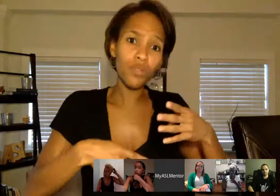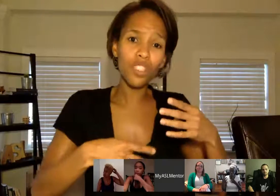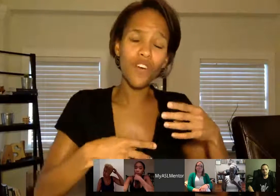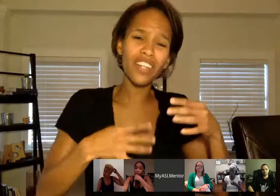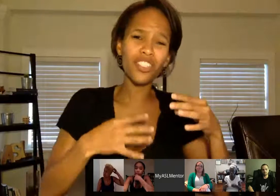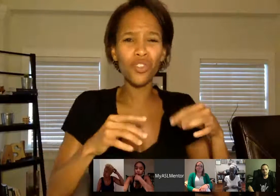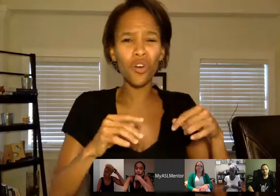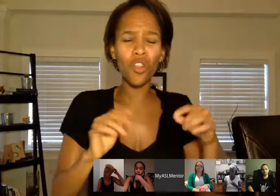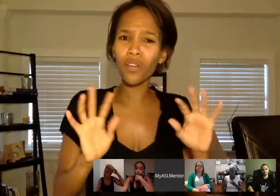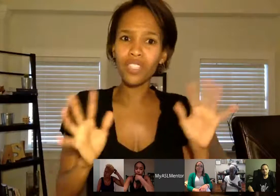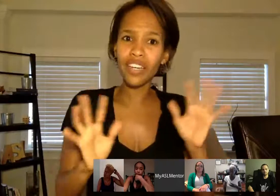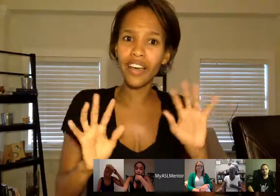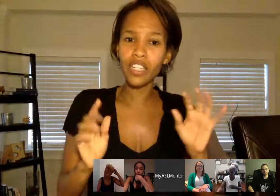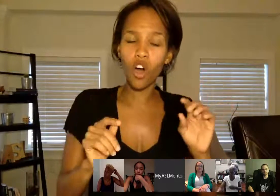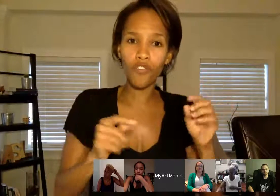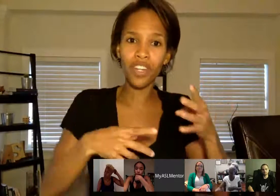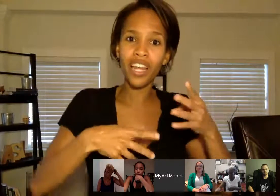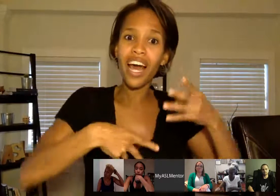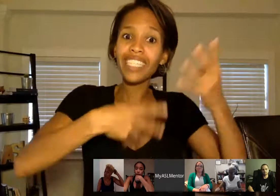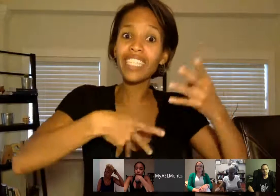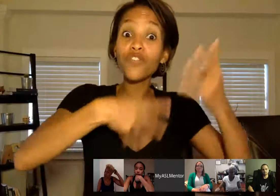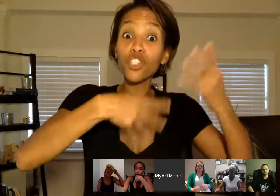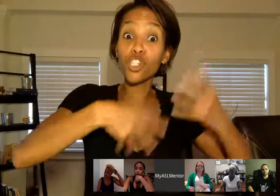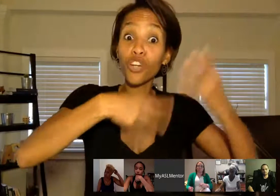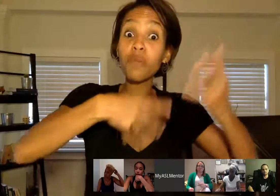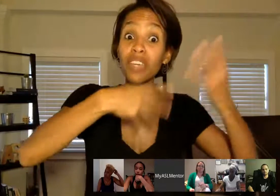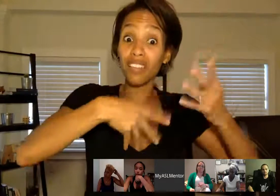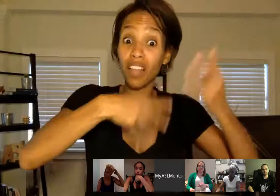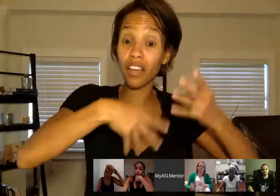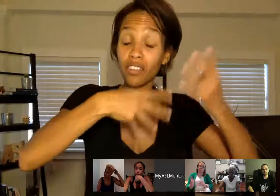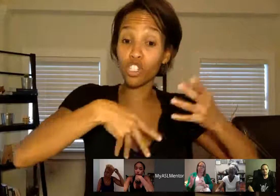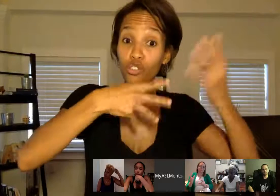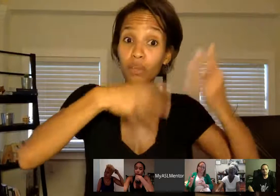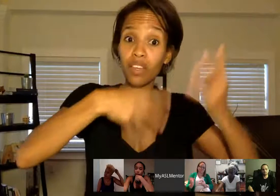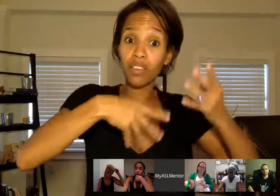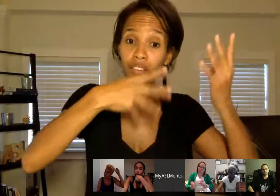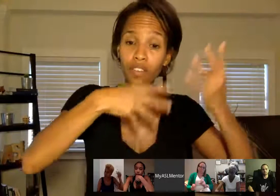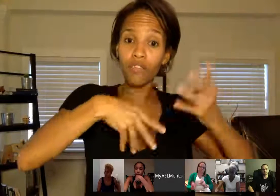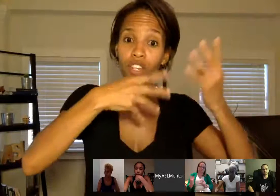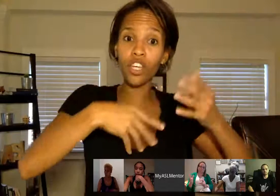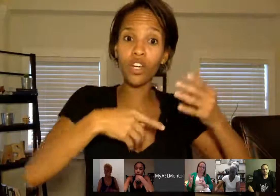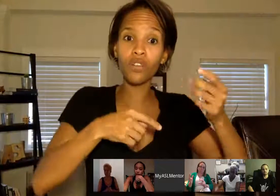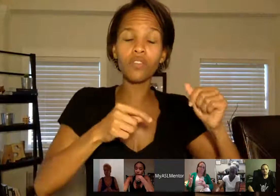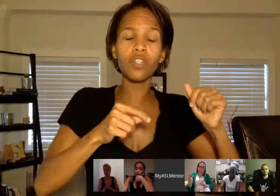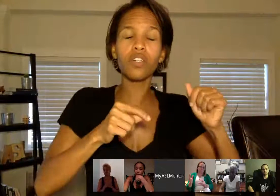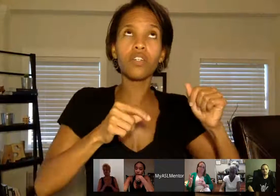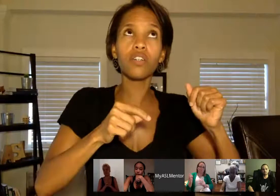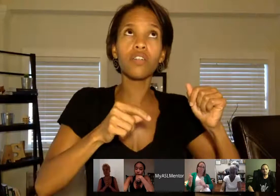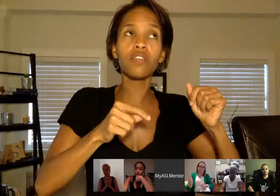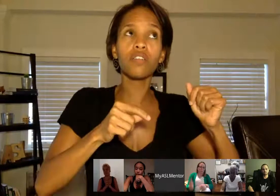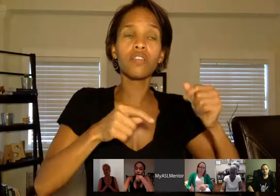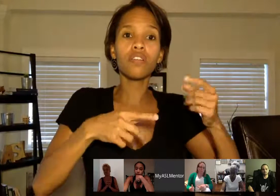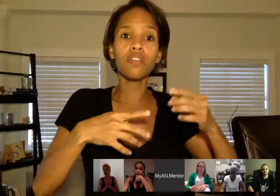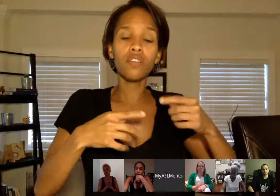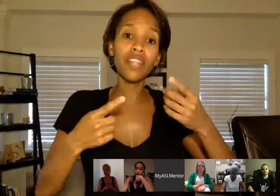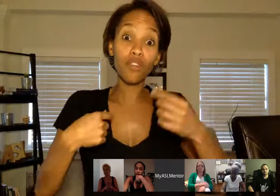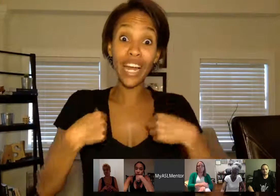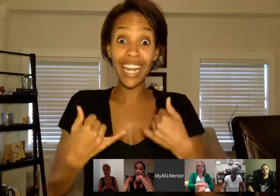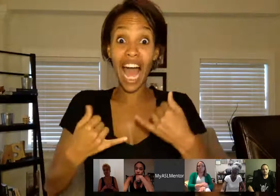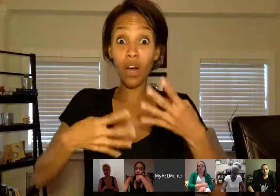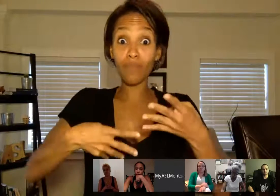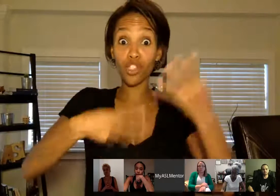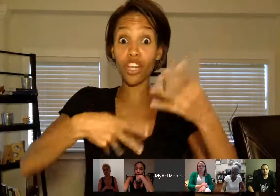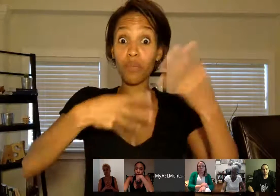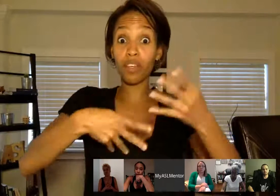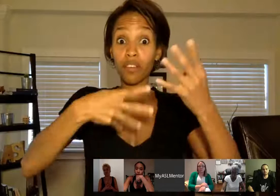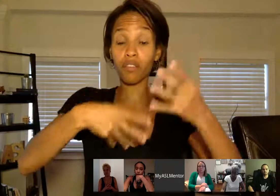Yeah, this one's fine too, although I don't see it as often. I see this for streaming a lot, streaming video. Like right